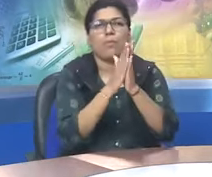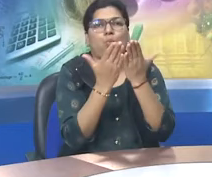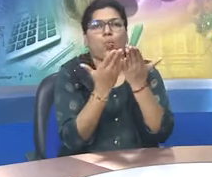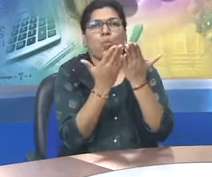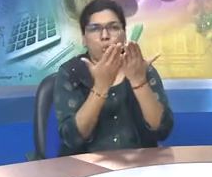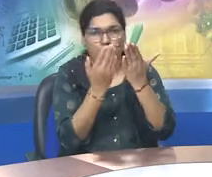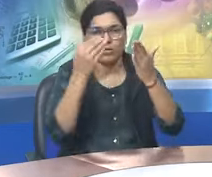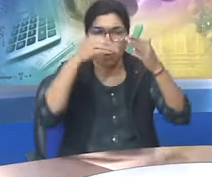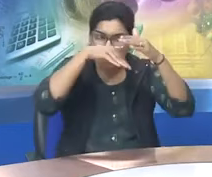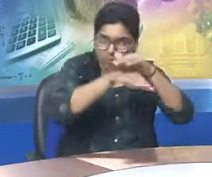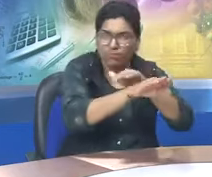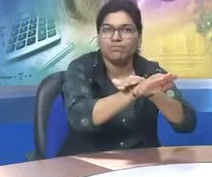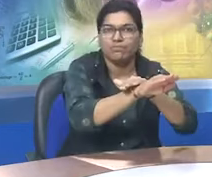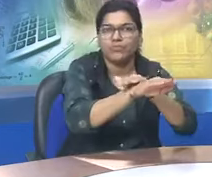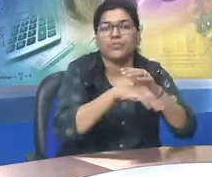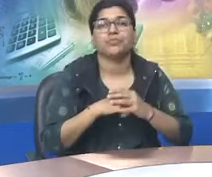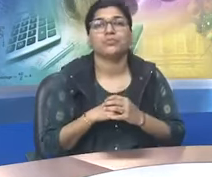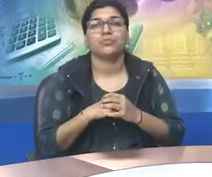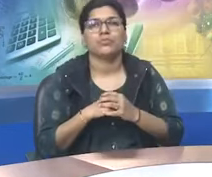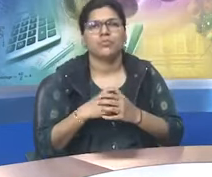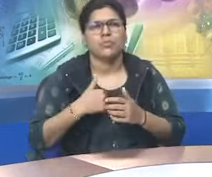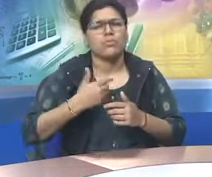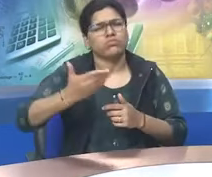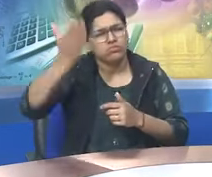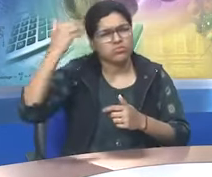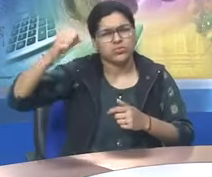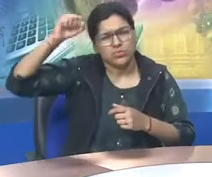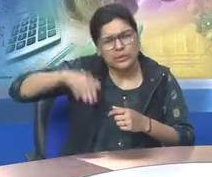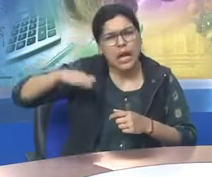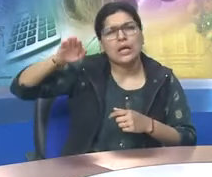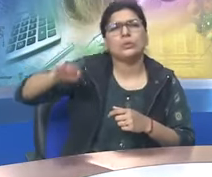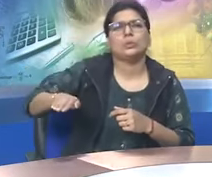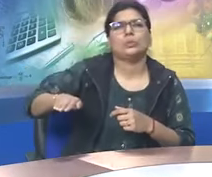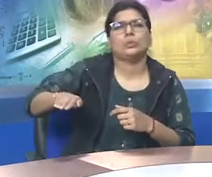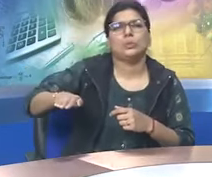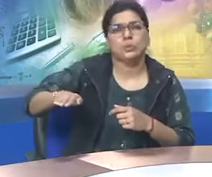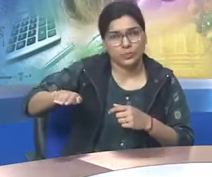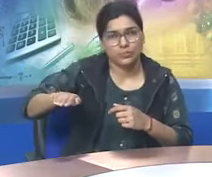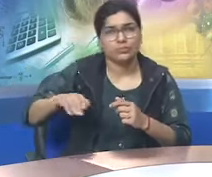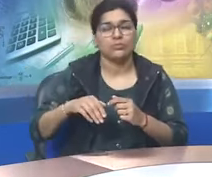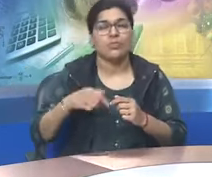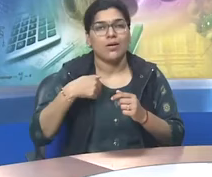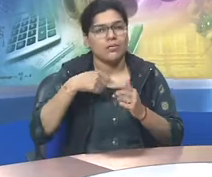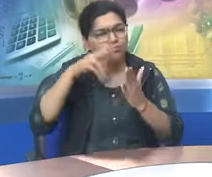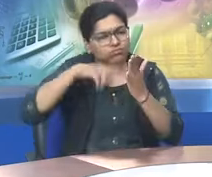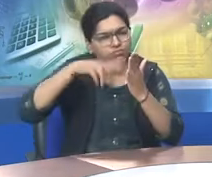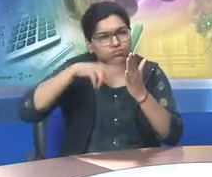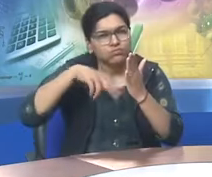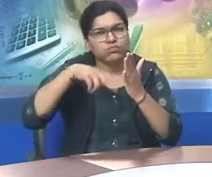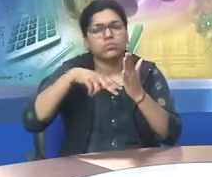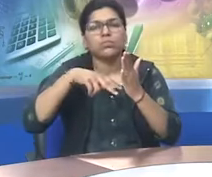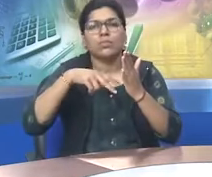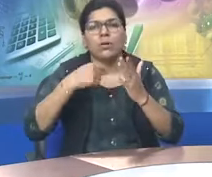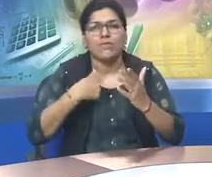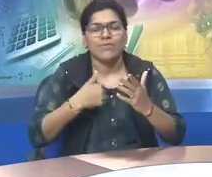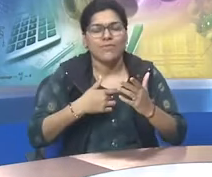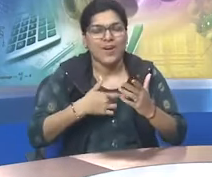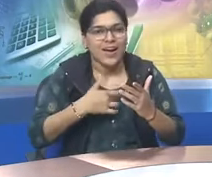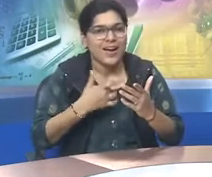and that time I was too young So to read, and my